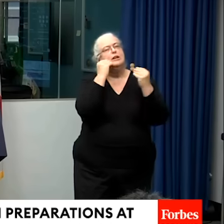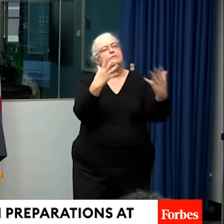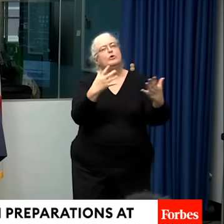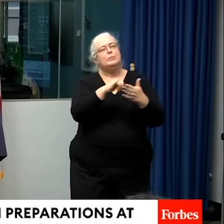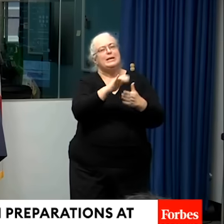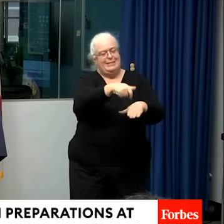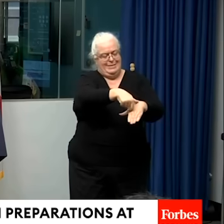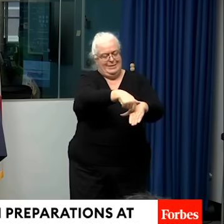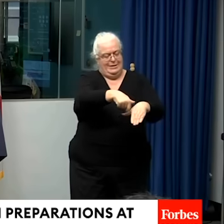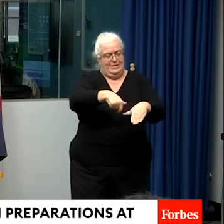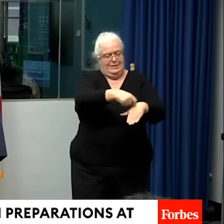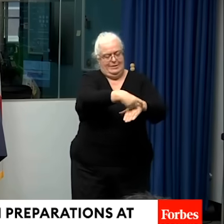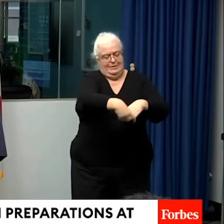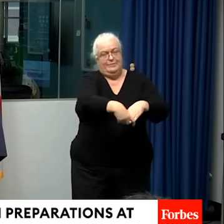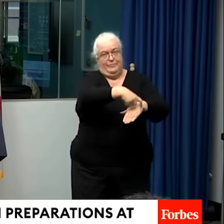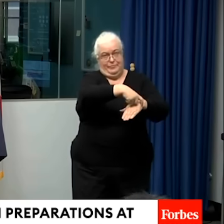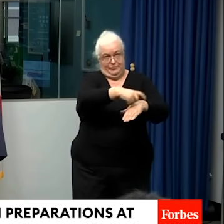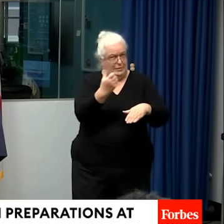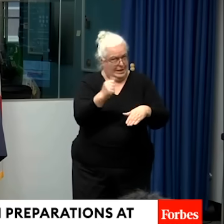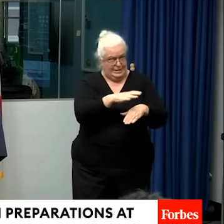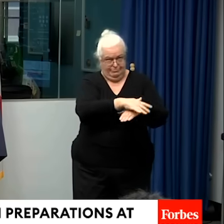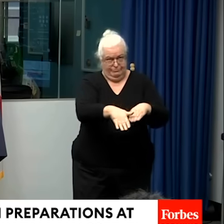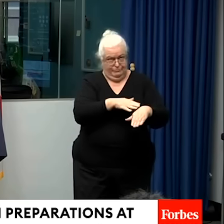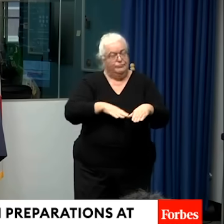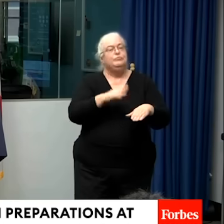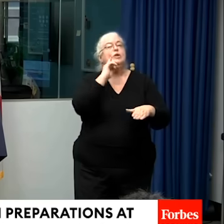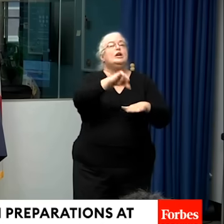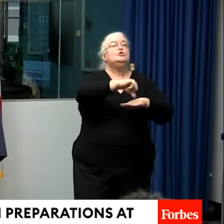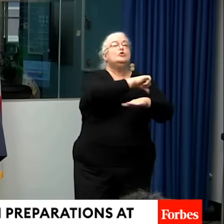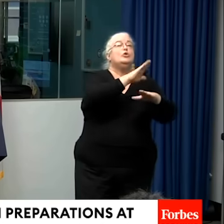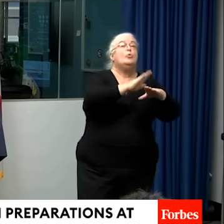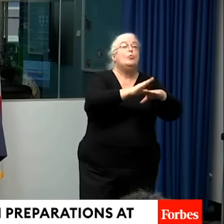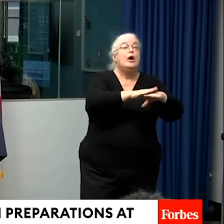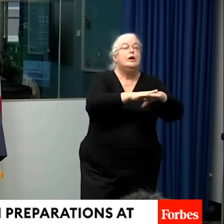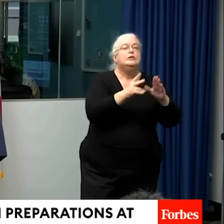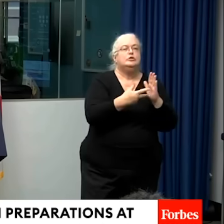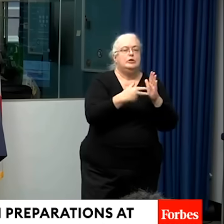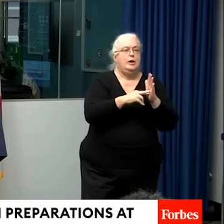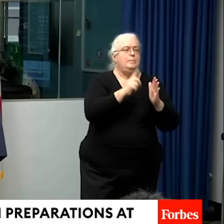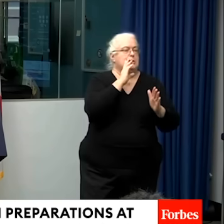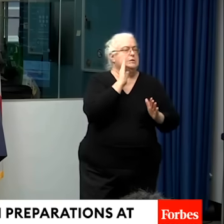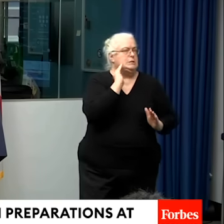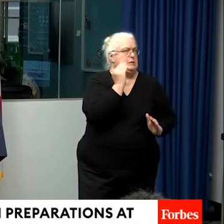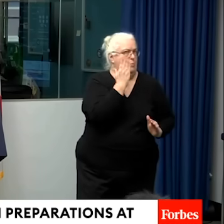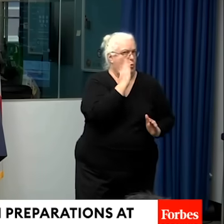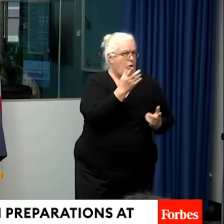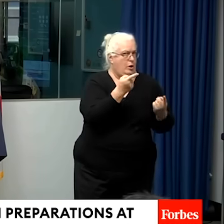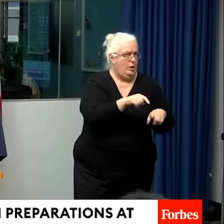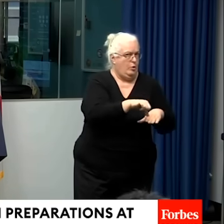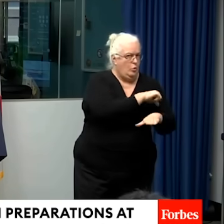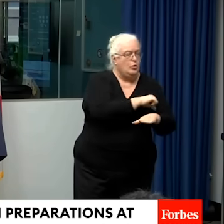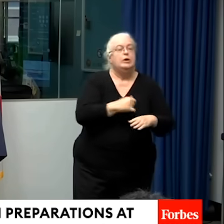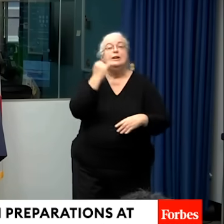peninsula of Florida. As a reminder, a tornado watch means that conditions are favorable for a tornado. A